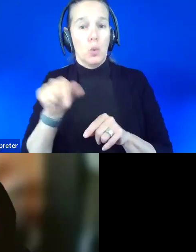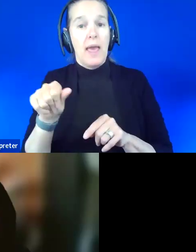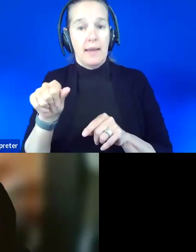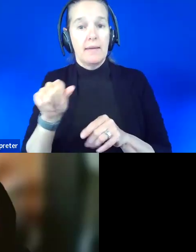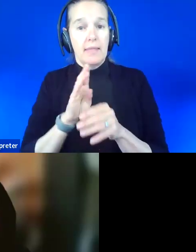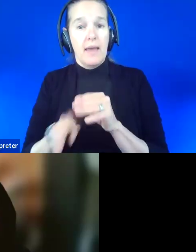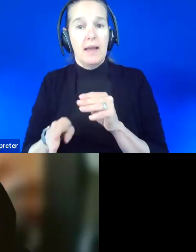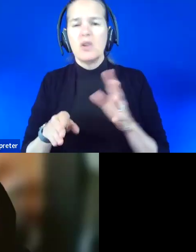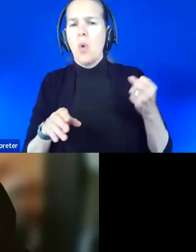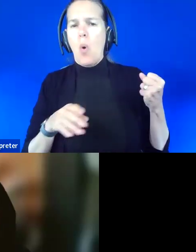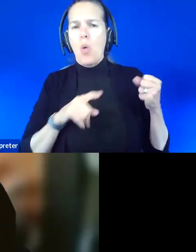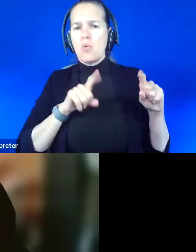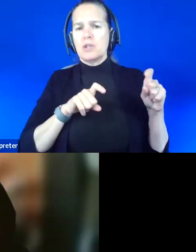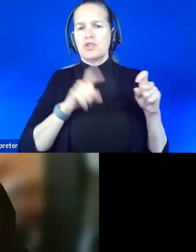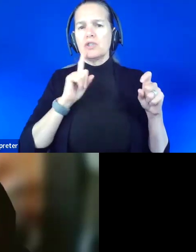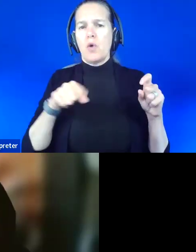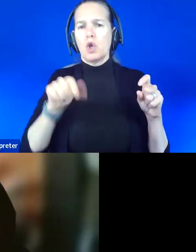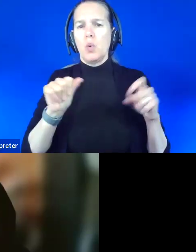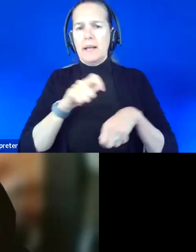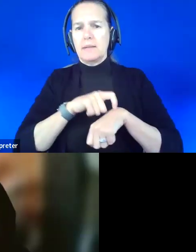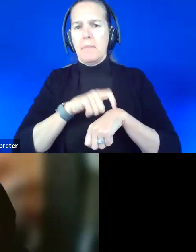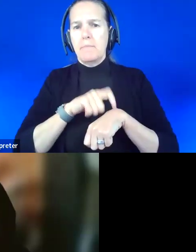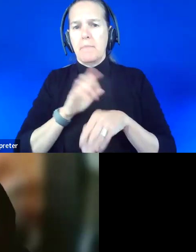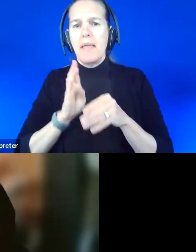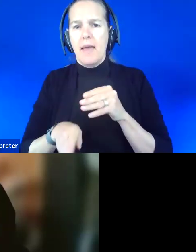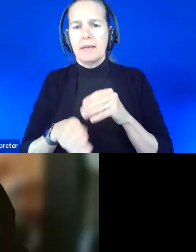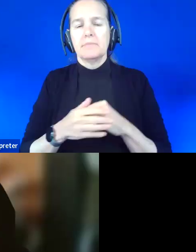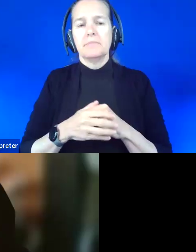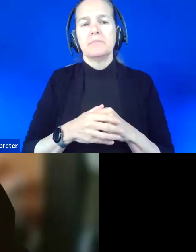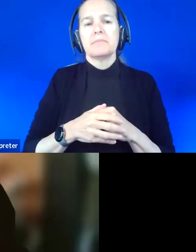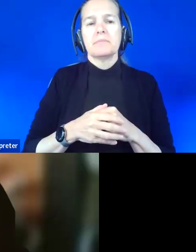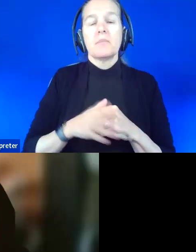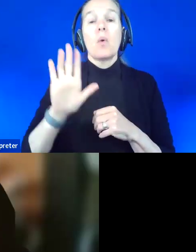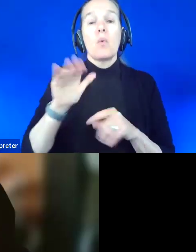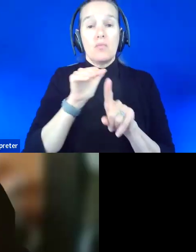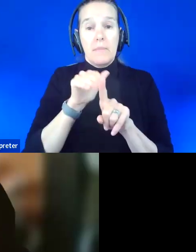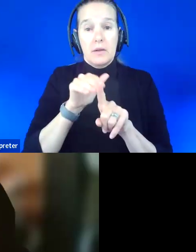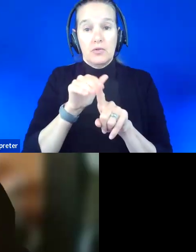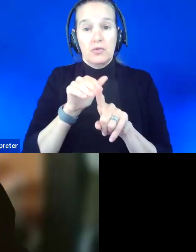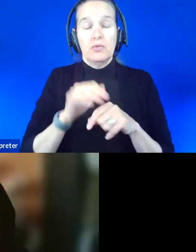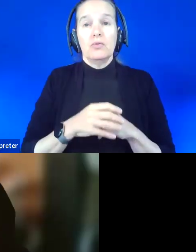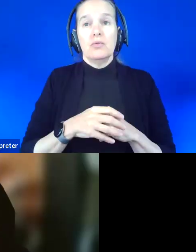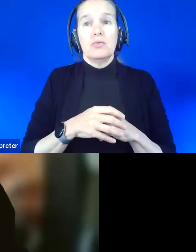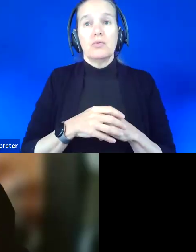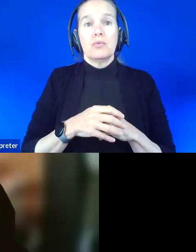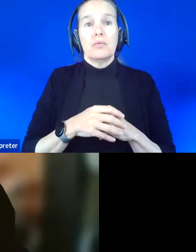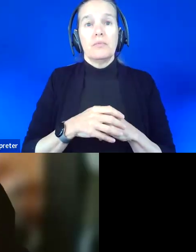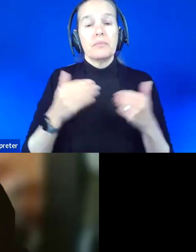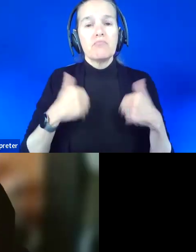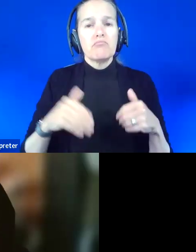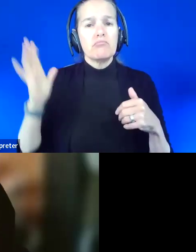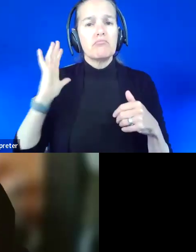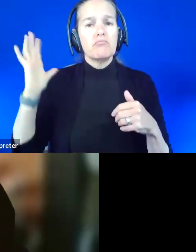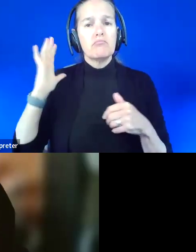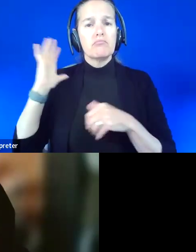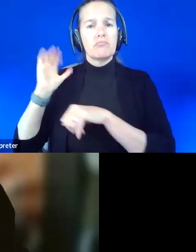please hold questions for the question and answer time at the end. And just as a reminder, I am a former federal